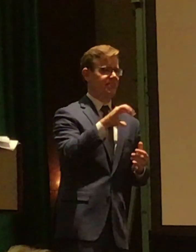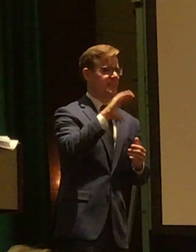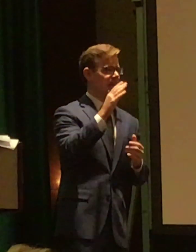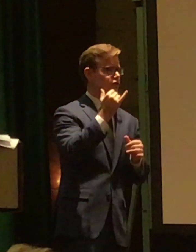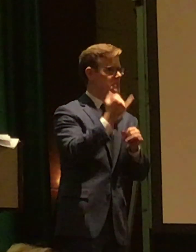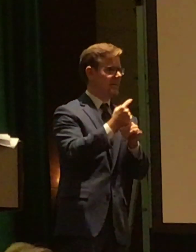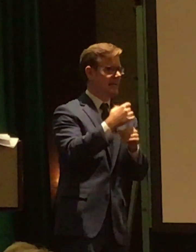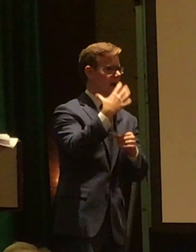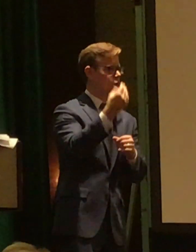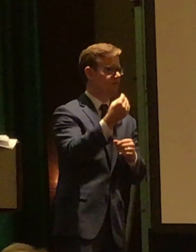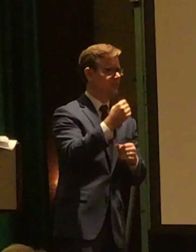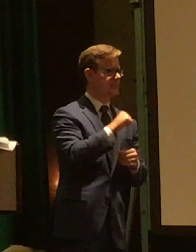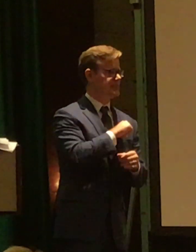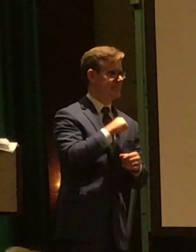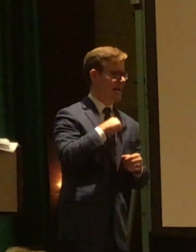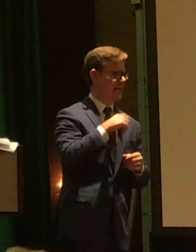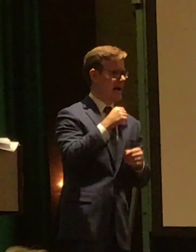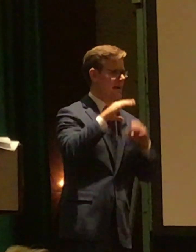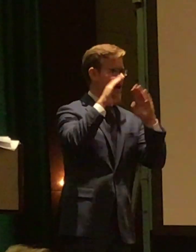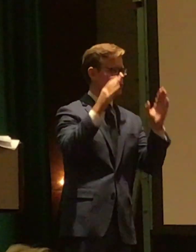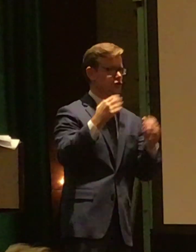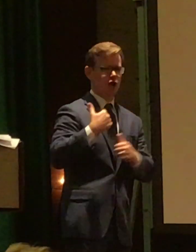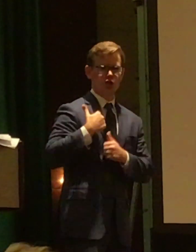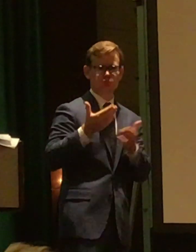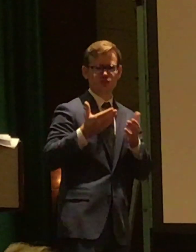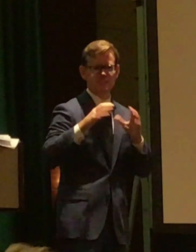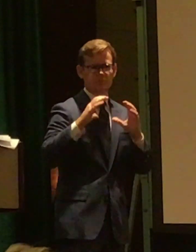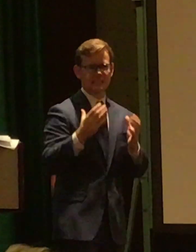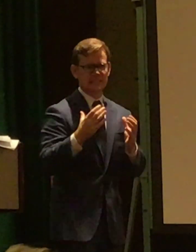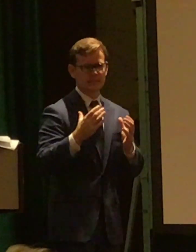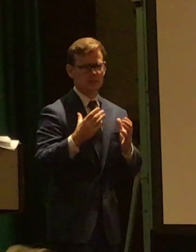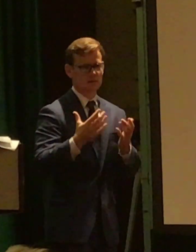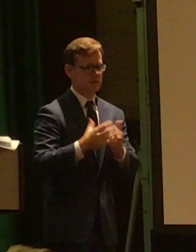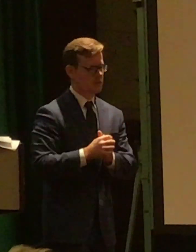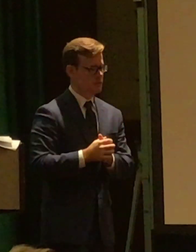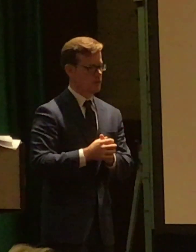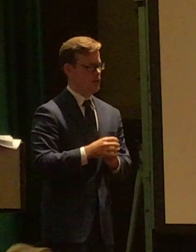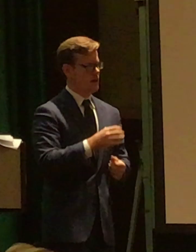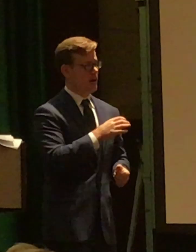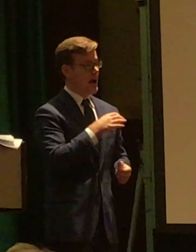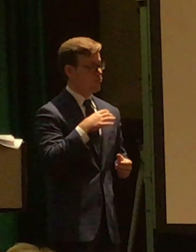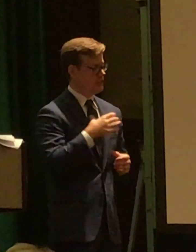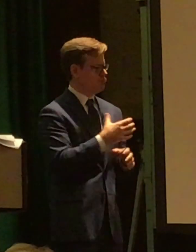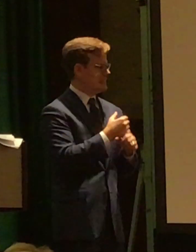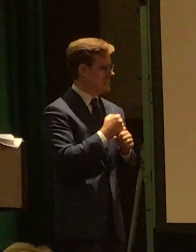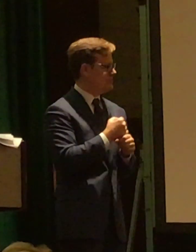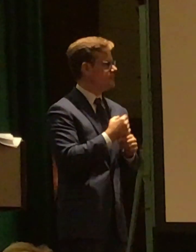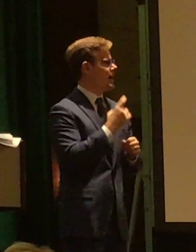standalone bills, and they never made it out of the Senate or the House committee.